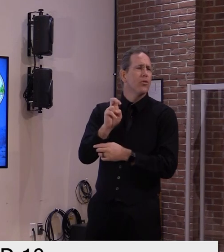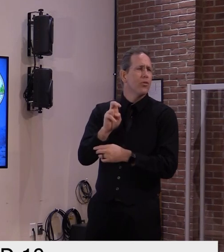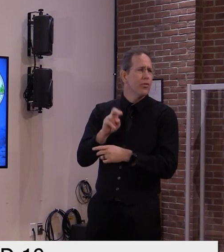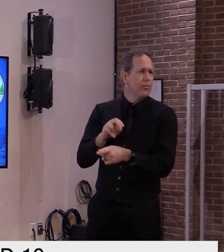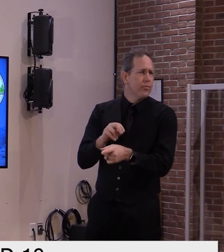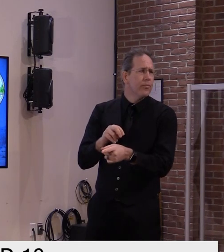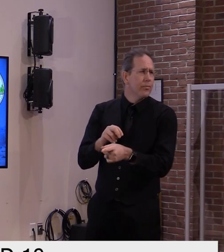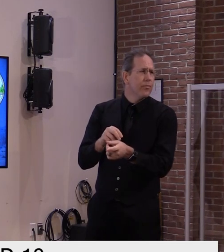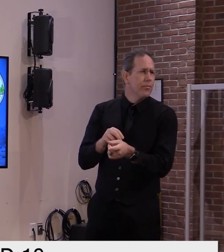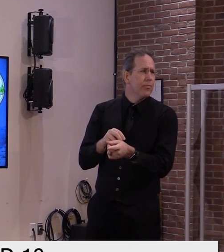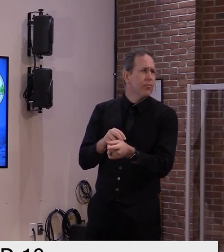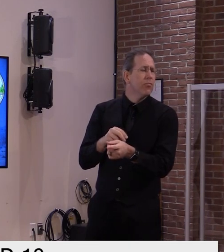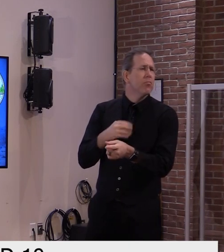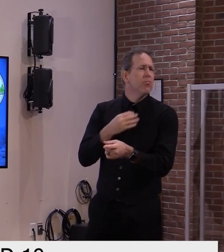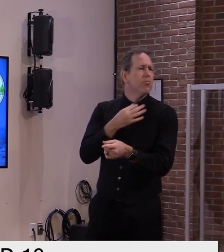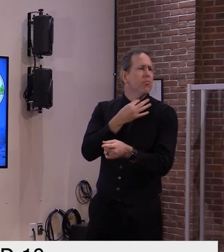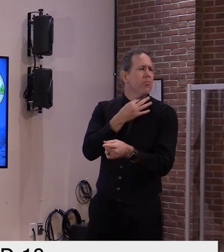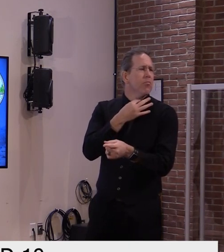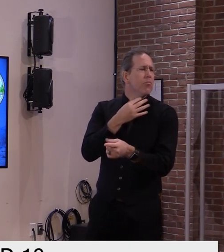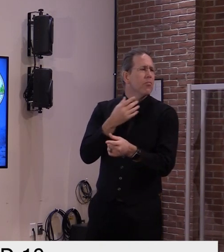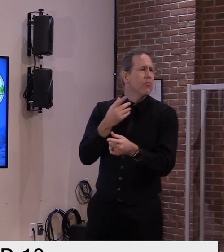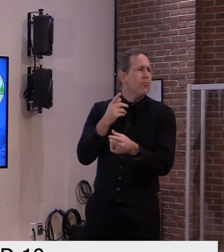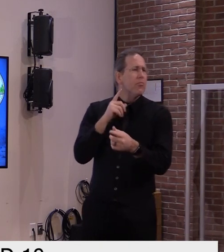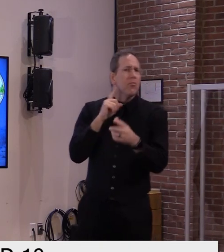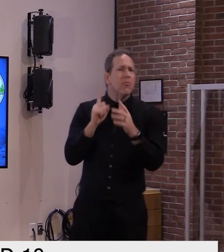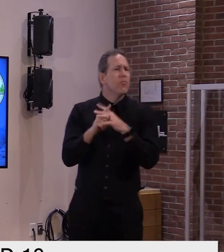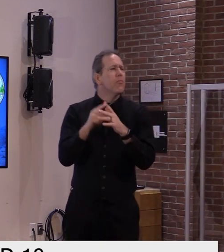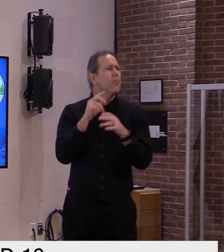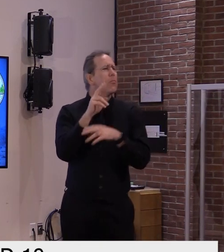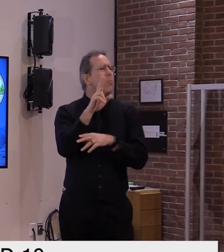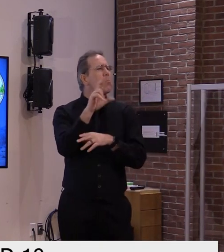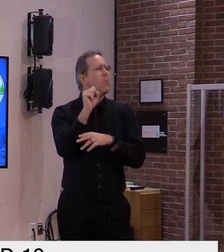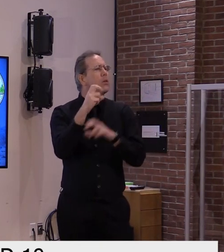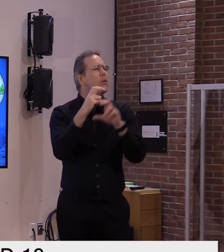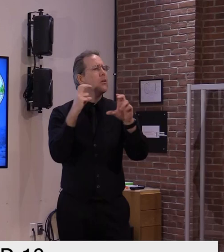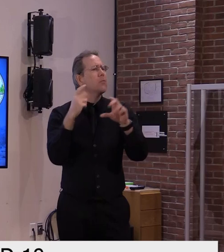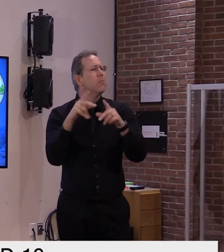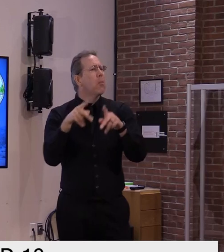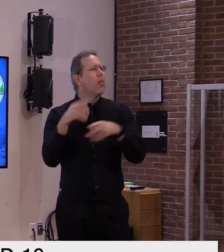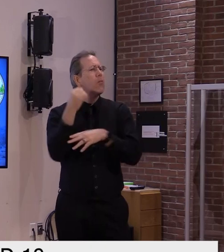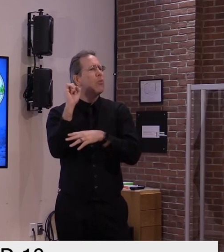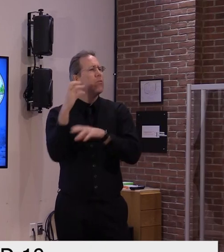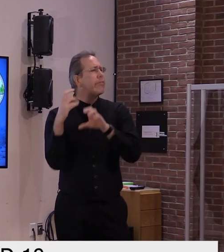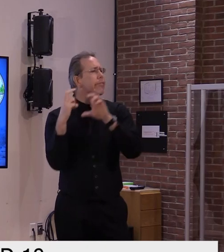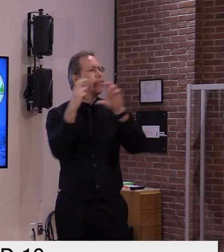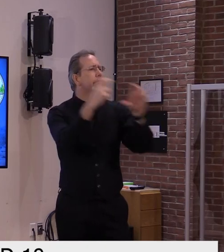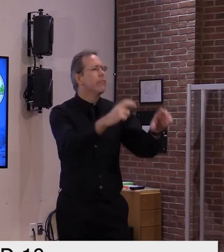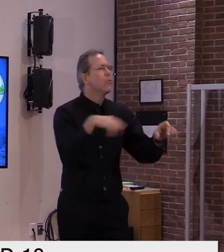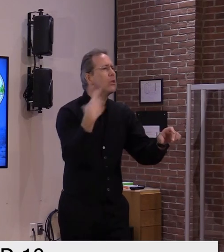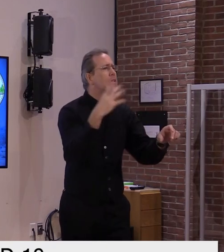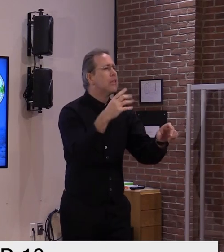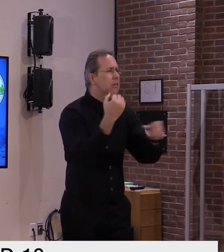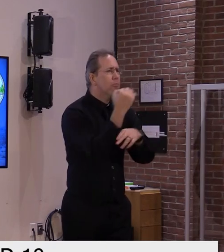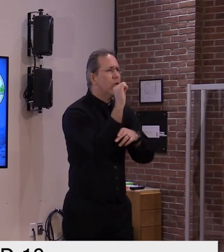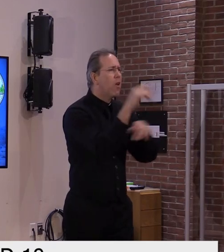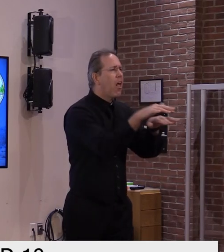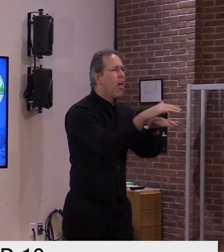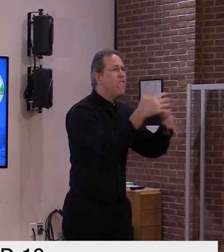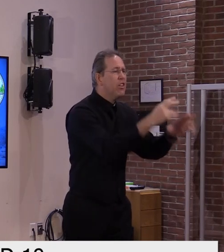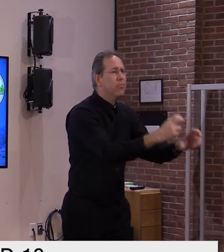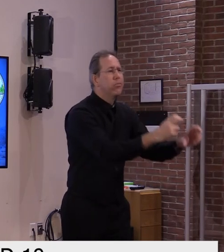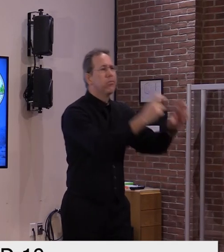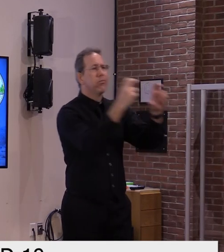Wednesday. I don't believe that we've contact traced anything back to the bus trip last week.